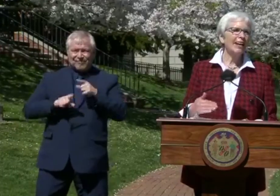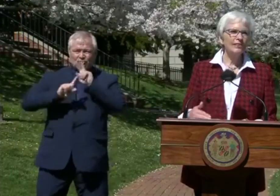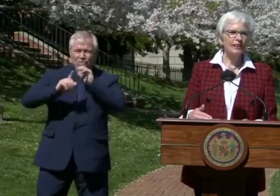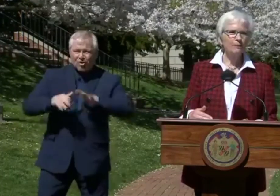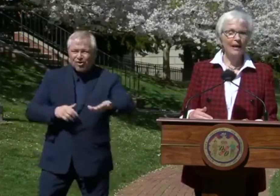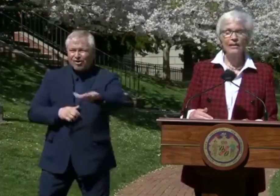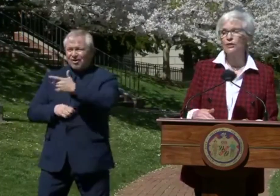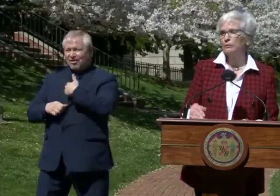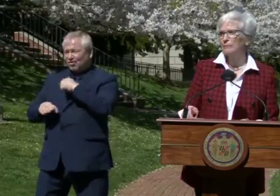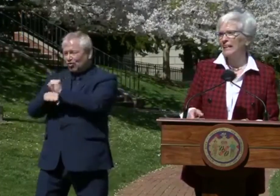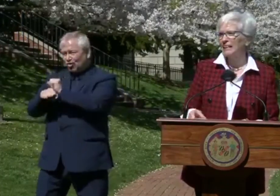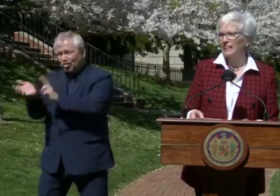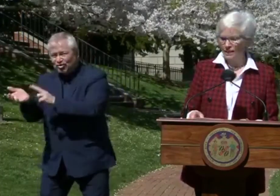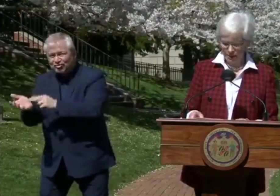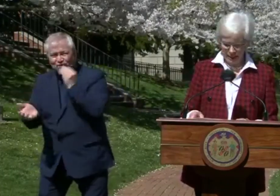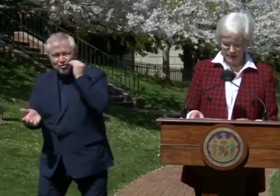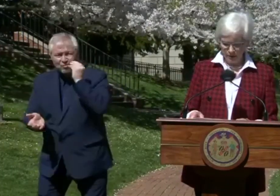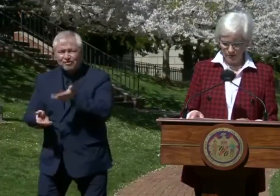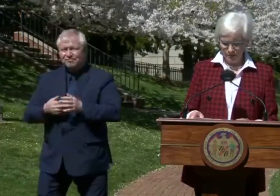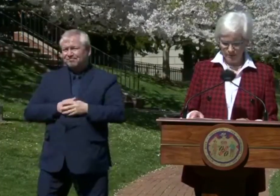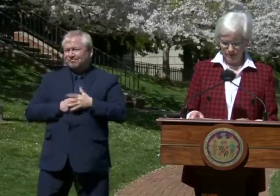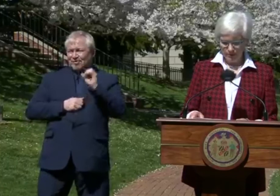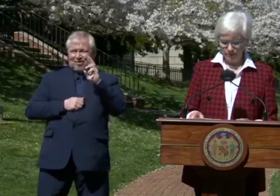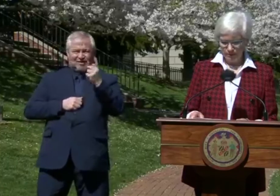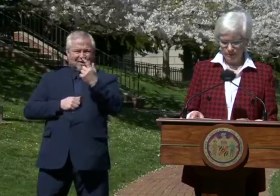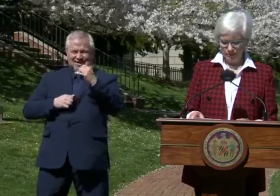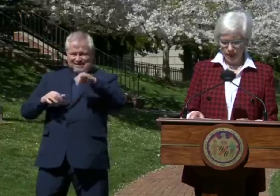their healthcare provider to be medically unstable.